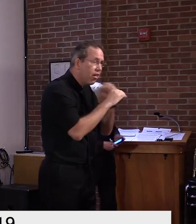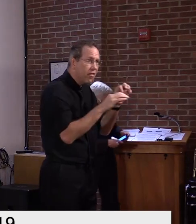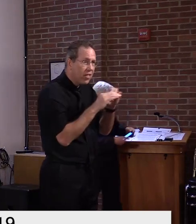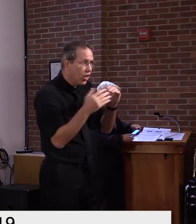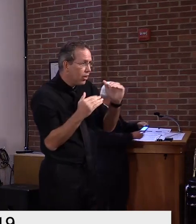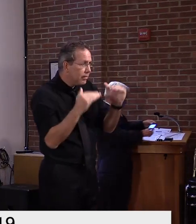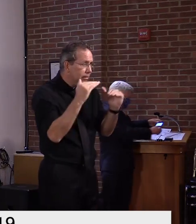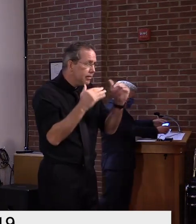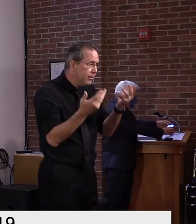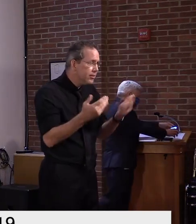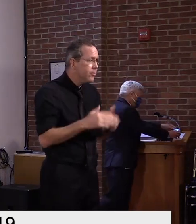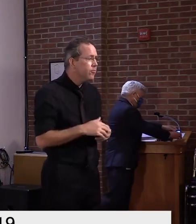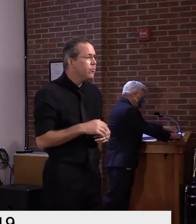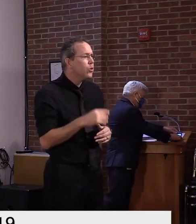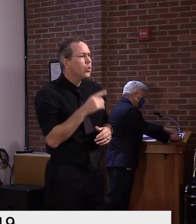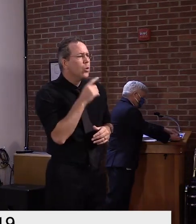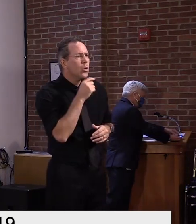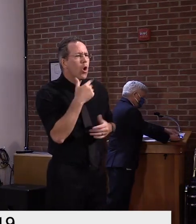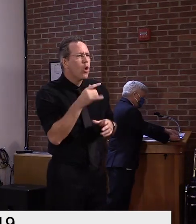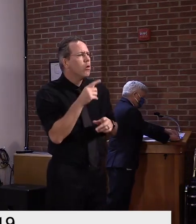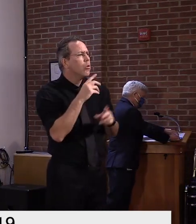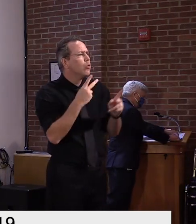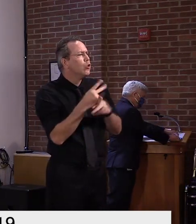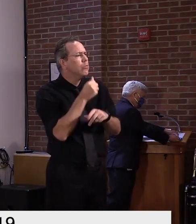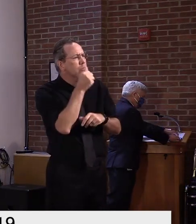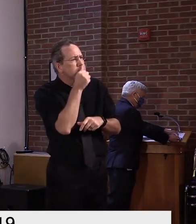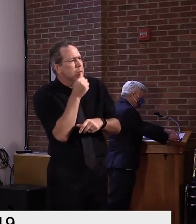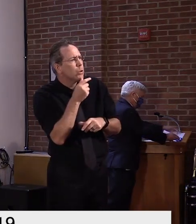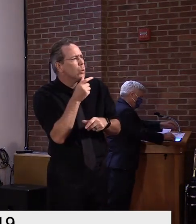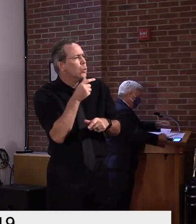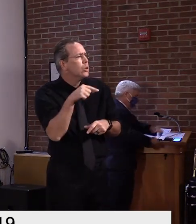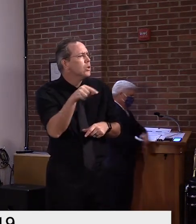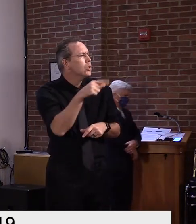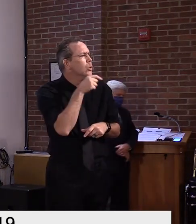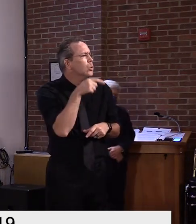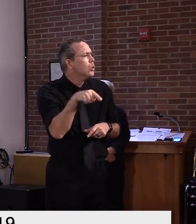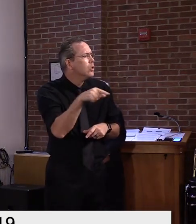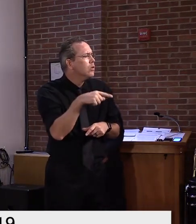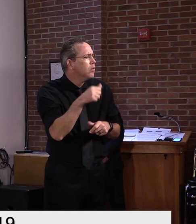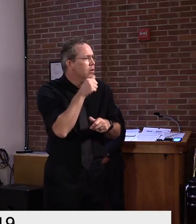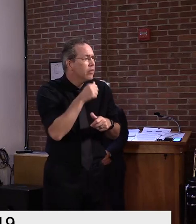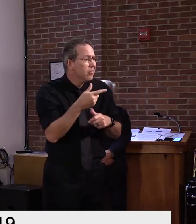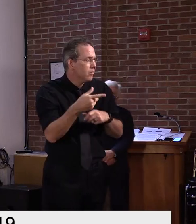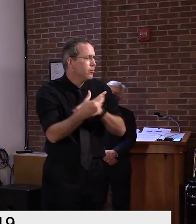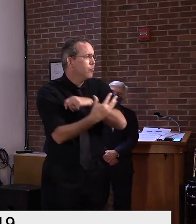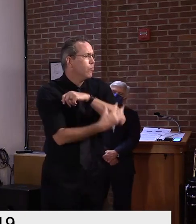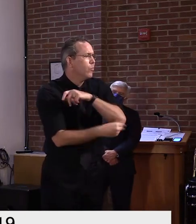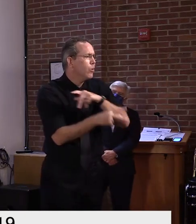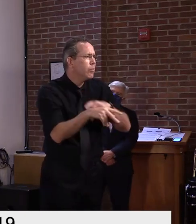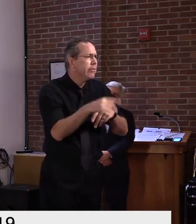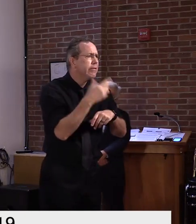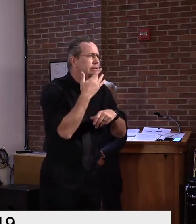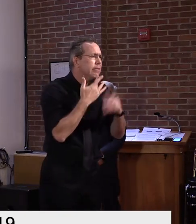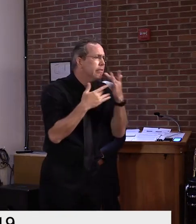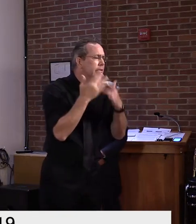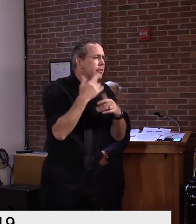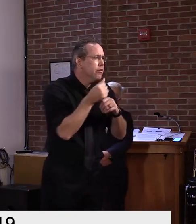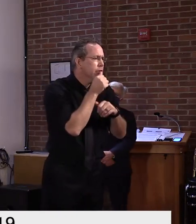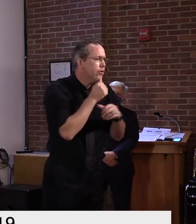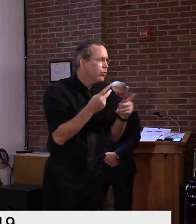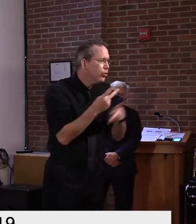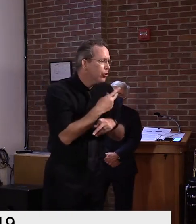the data, even Vermont data, but certainly national data, is that this pandemic has disproportionately